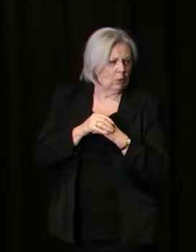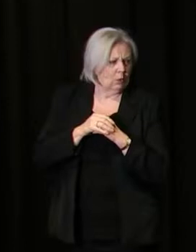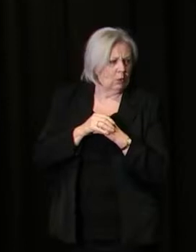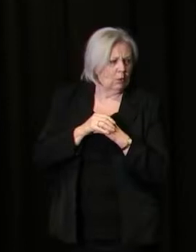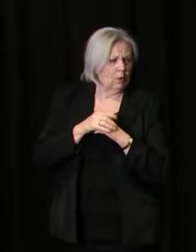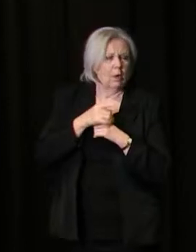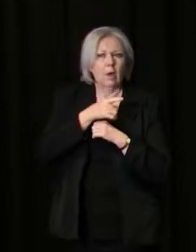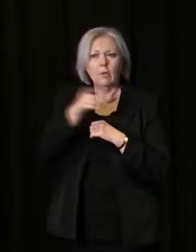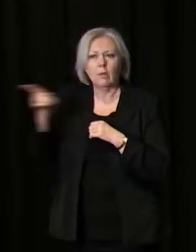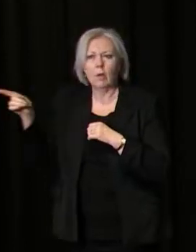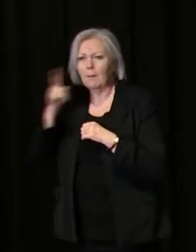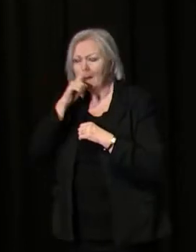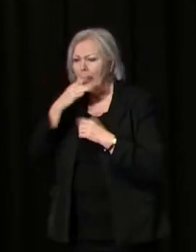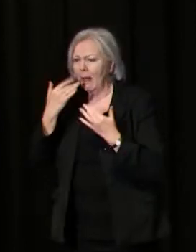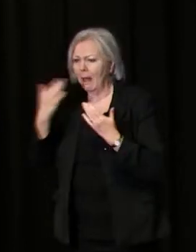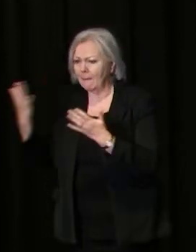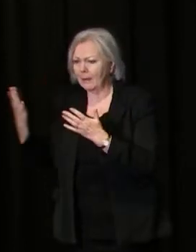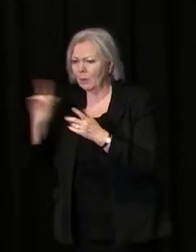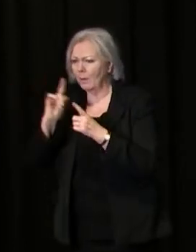Well,